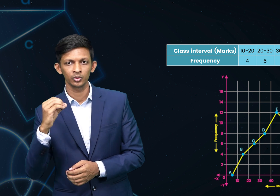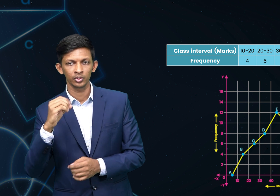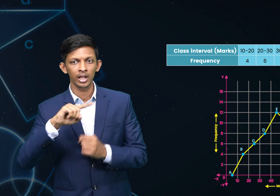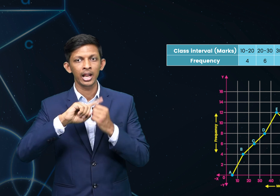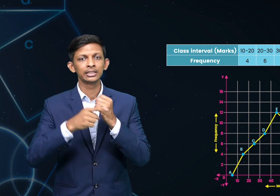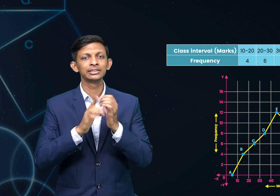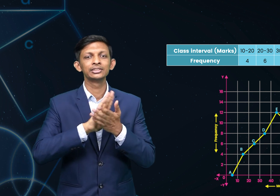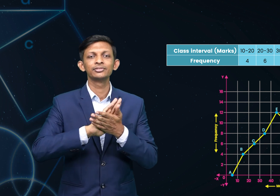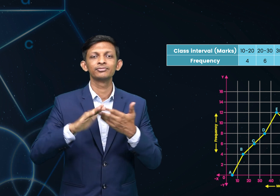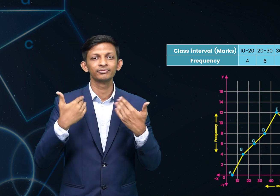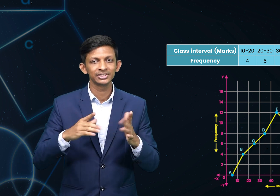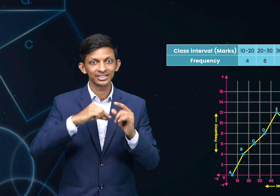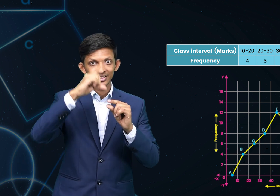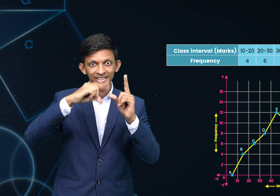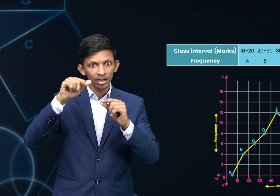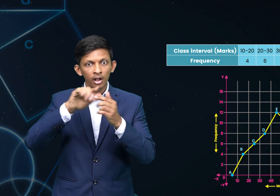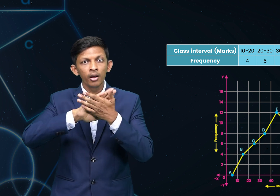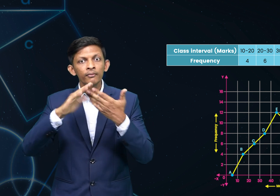end, each with frequency 0.